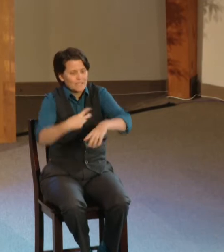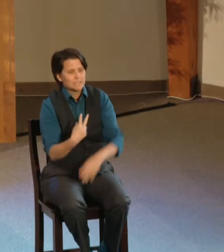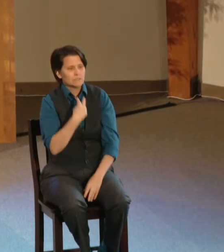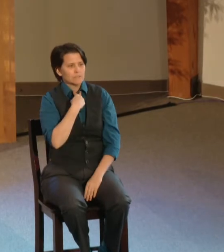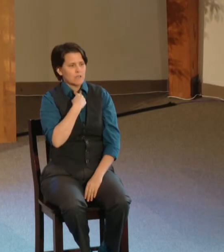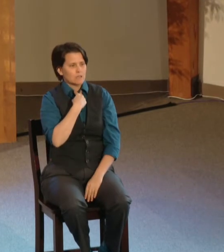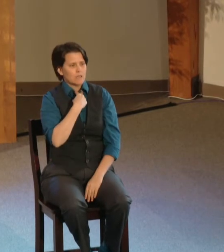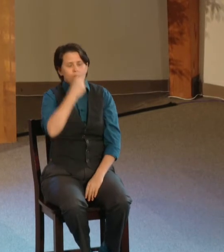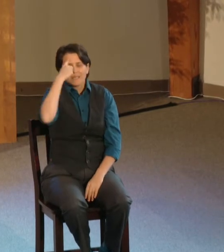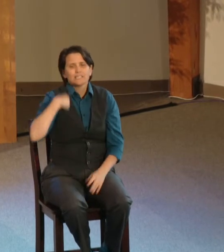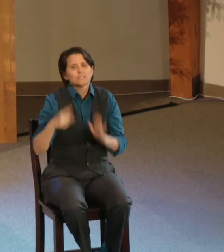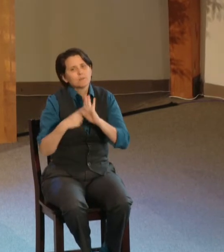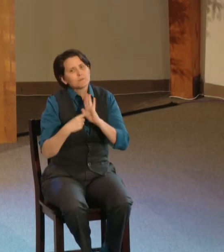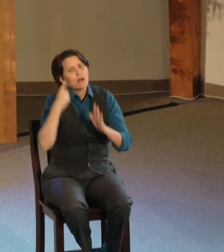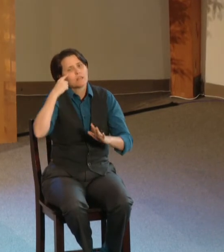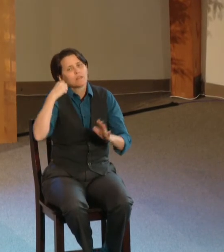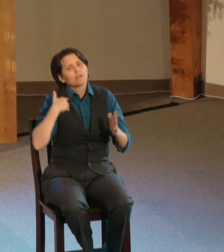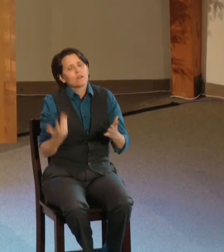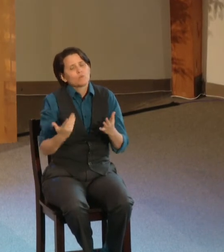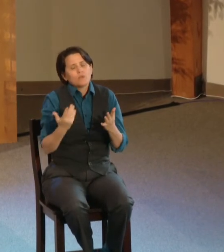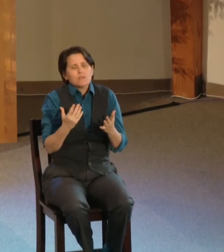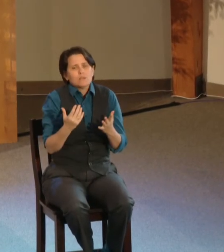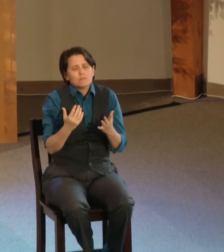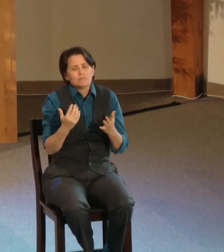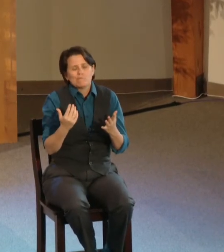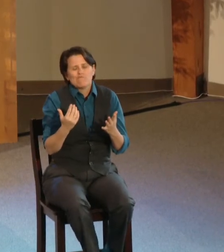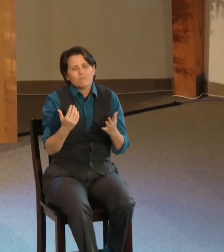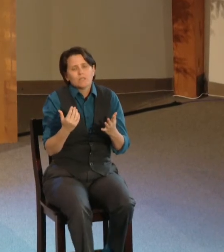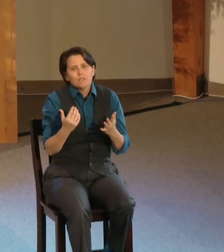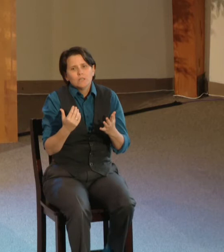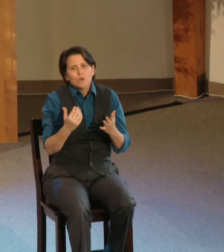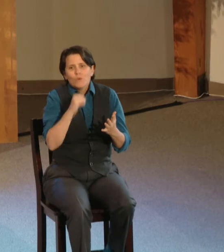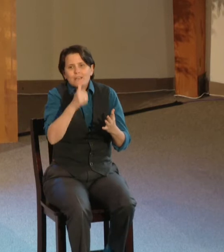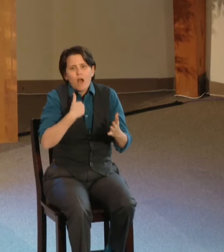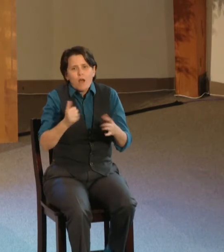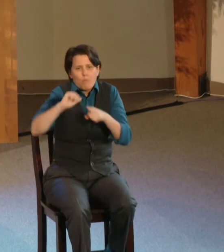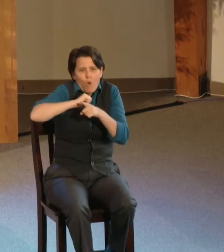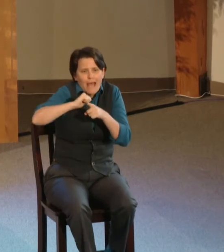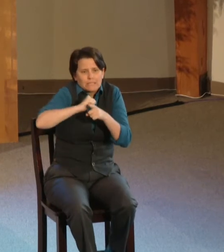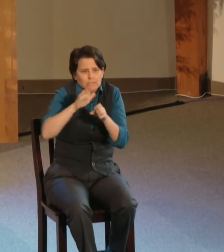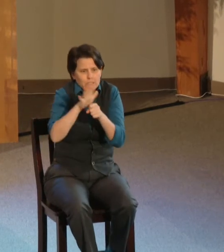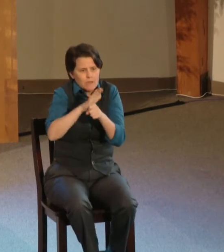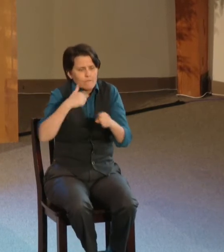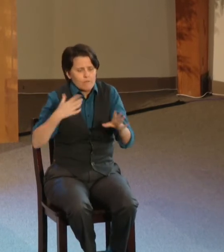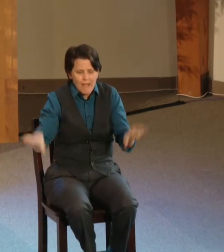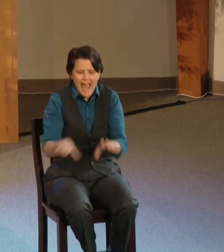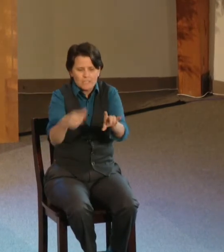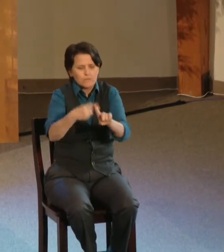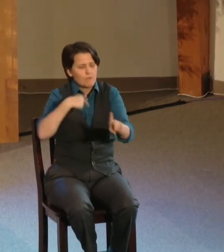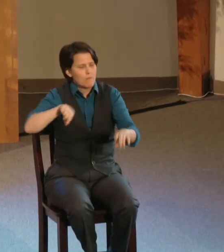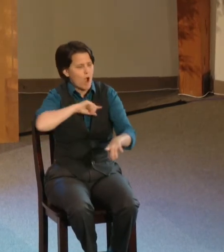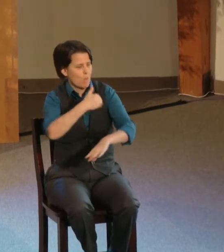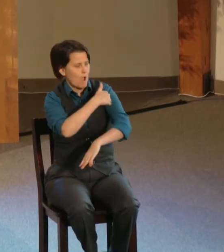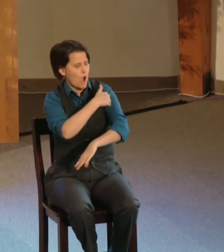of practice in how to act from our power-filled divine nature. I'm not saying we aren't loving